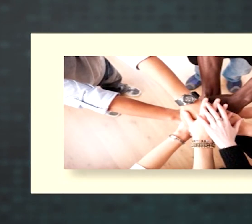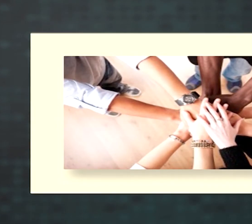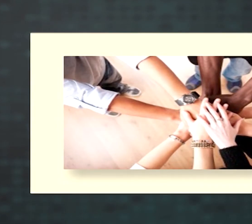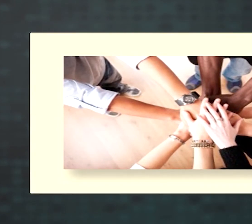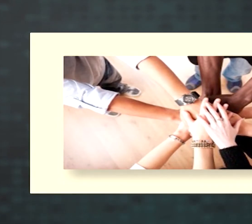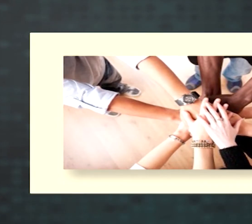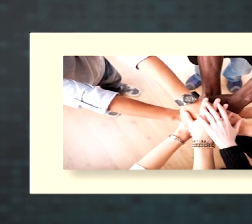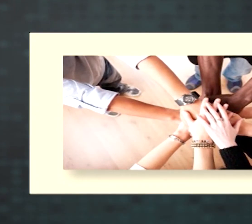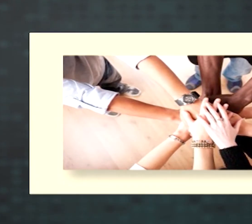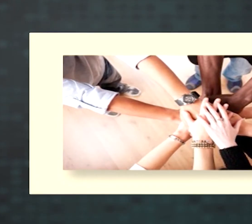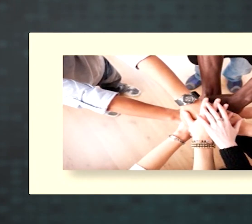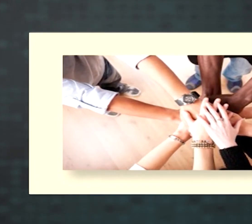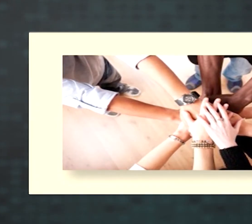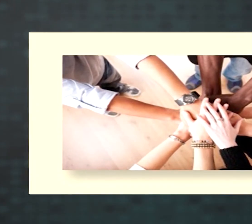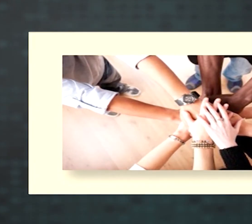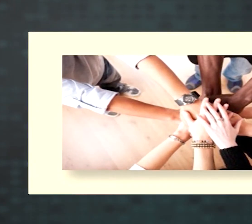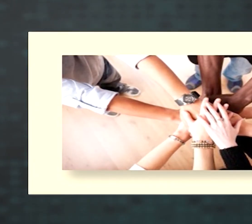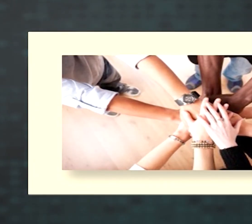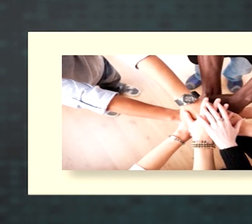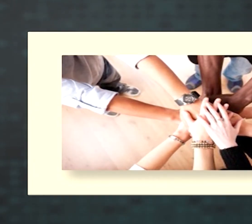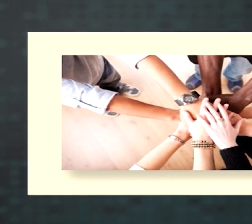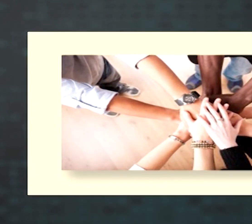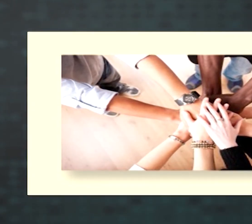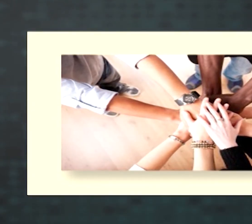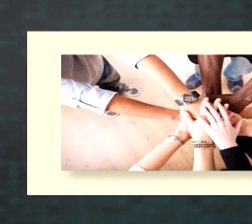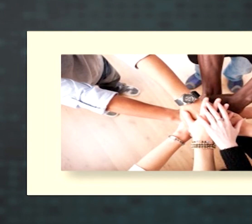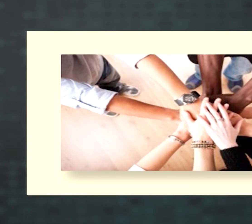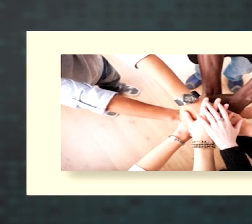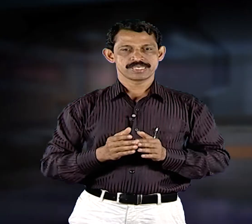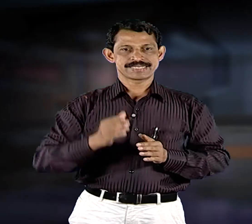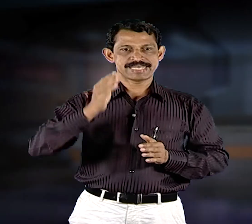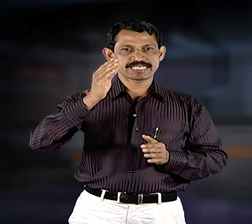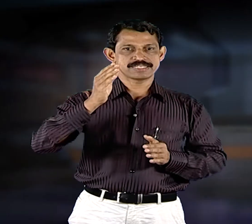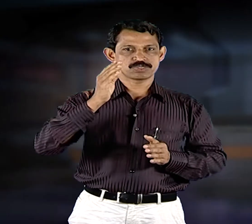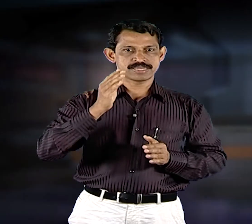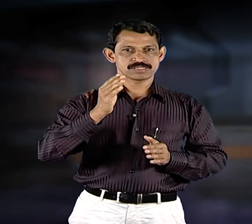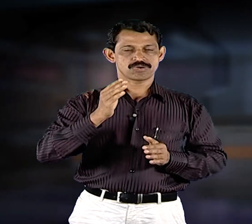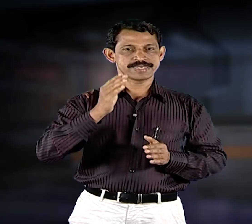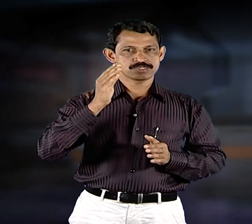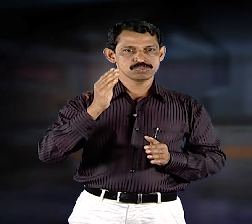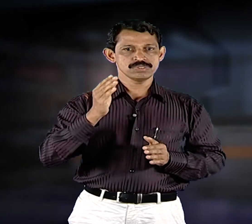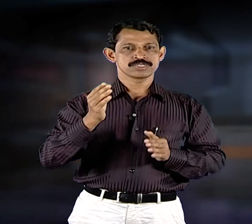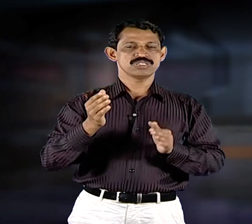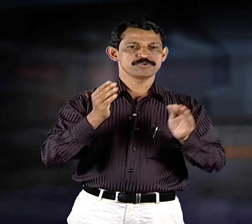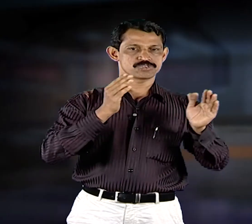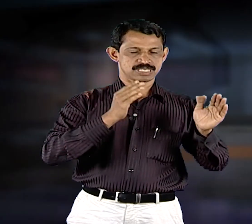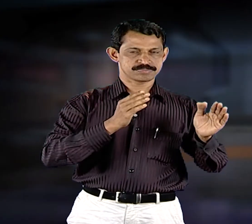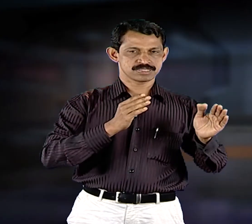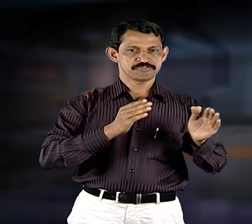can enhance the spirit of cooperation and team spirit. Taking the students on a tour to the museums within